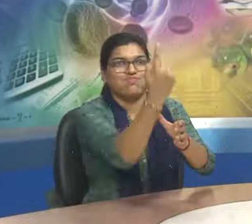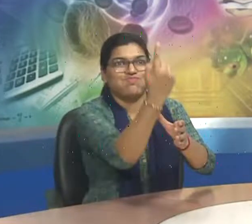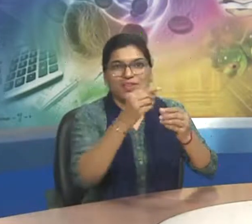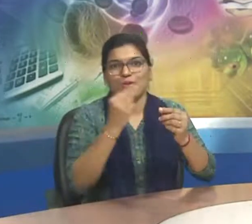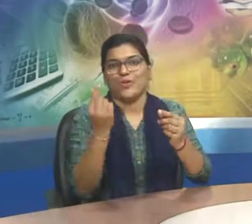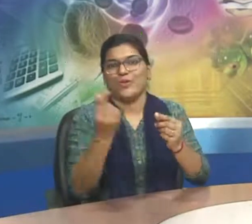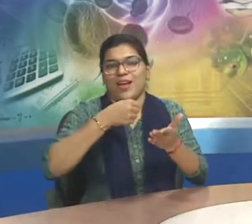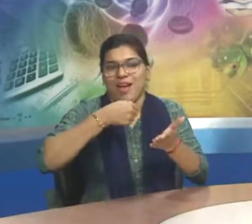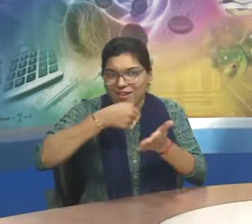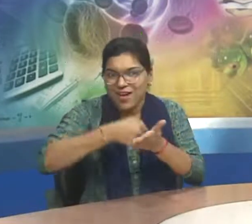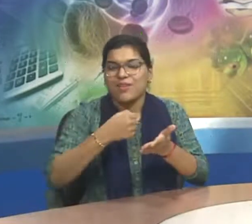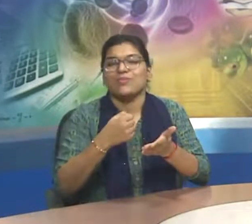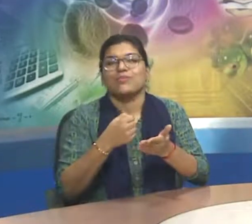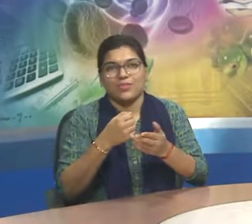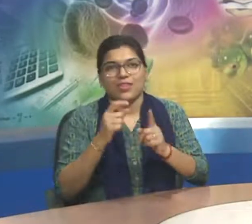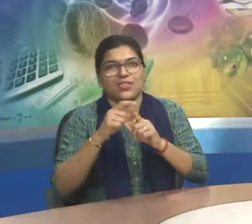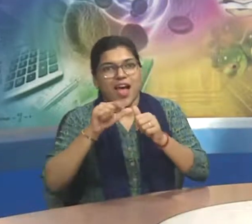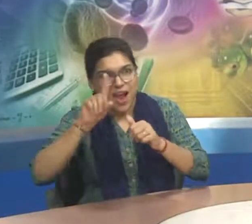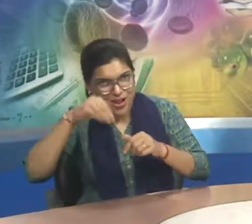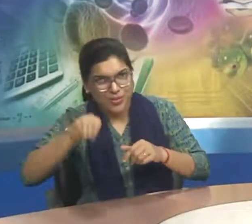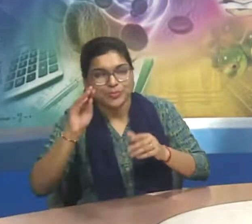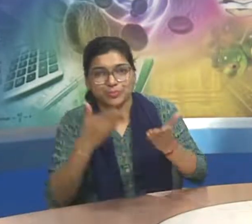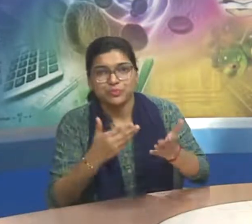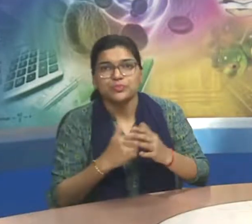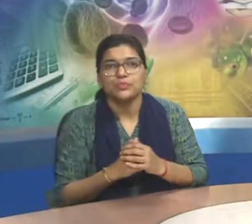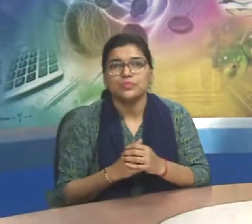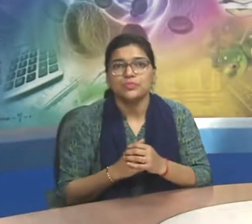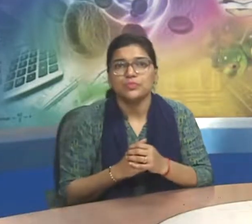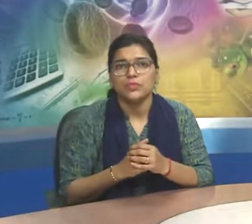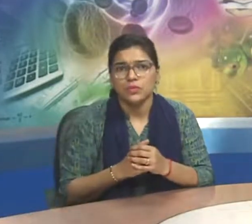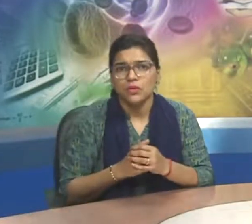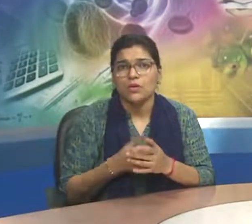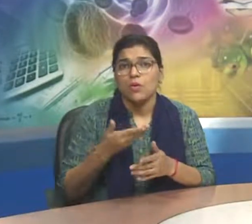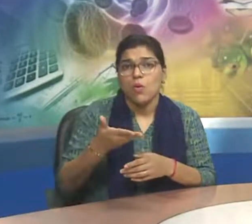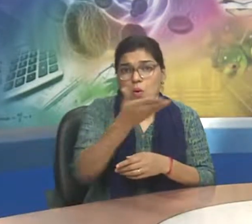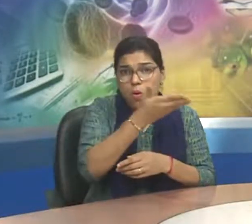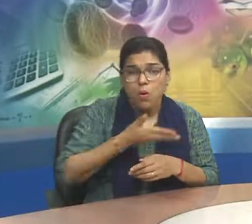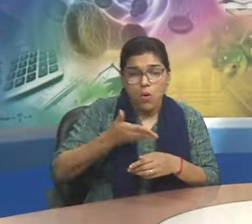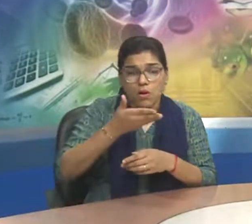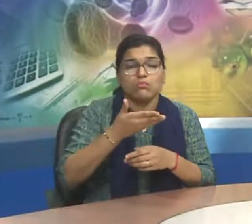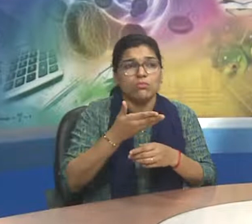rice and wheat, and these two are also the seeds of plants.